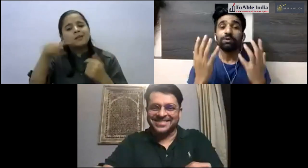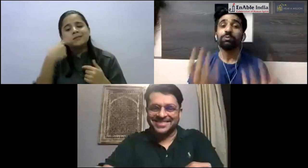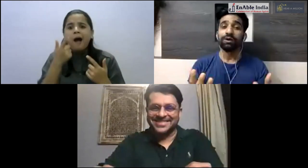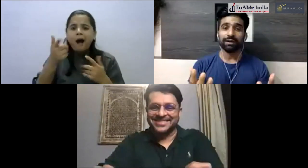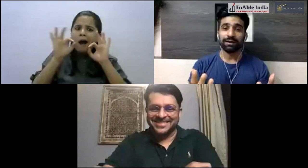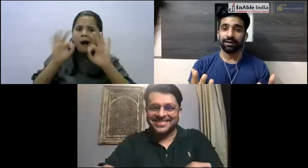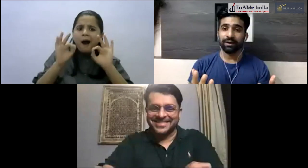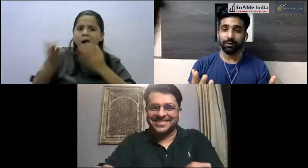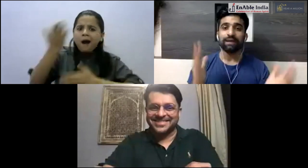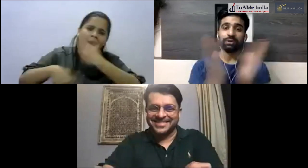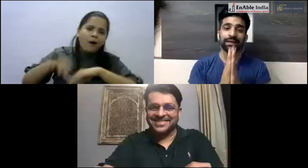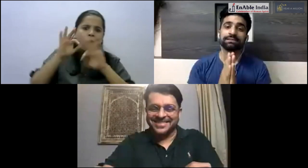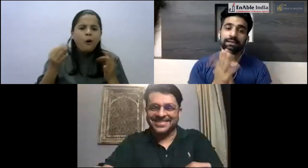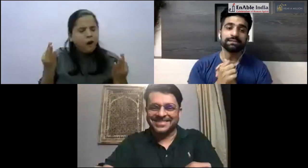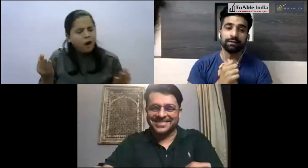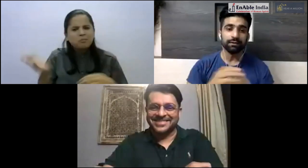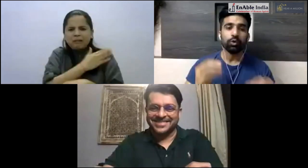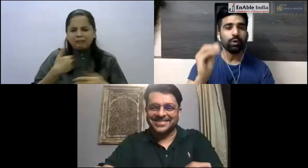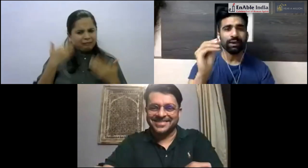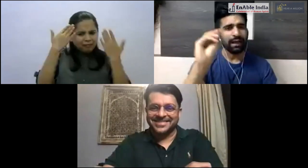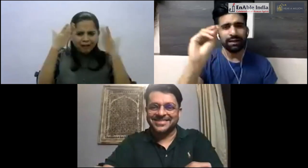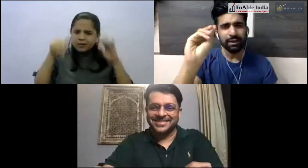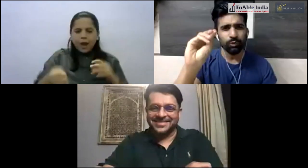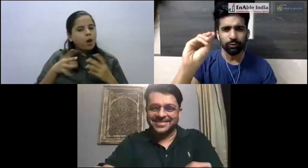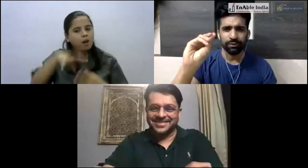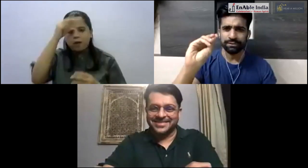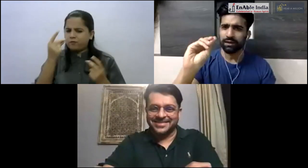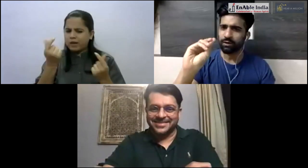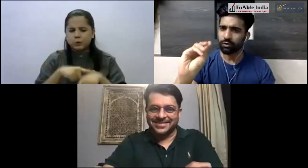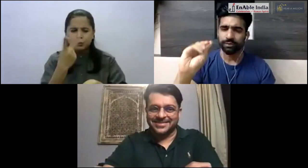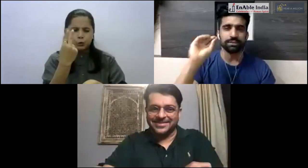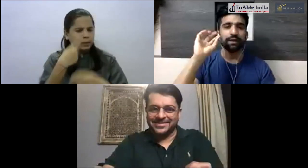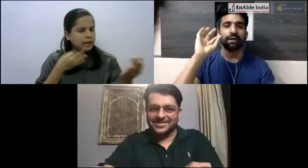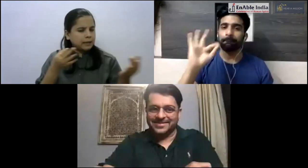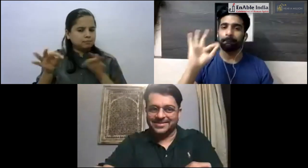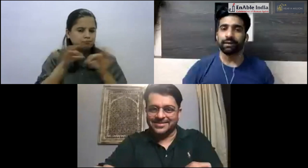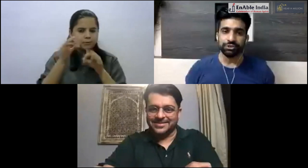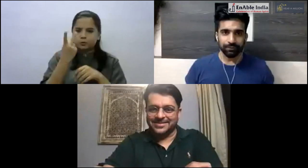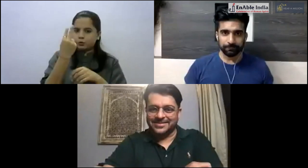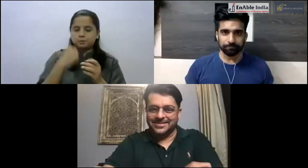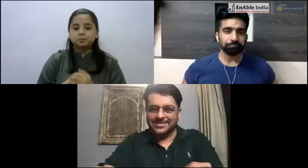That will work. All right, so let's learn quickly. I'll take only 2 minutes. Yeah, 2 minutes.